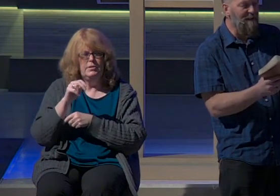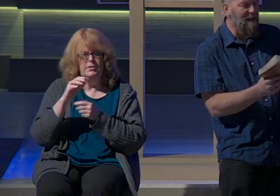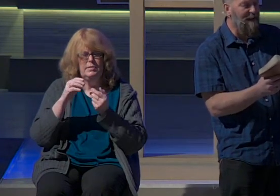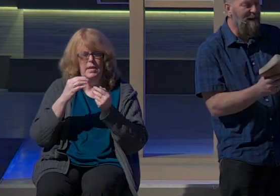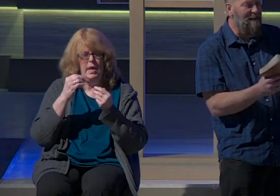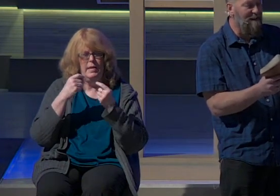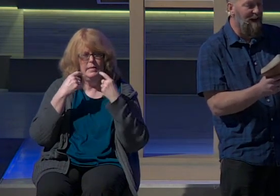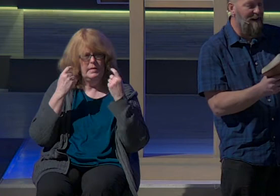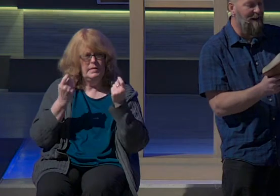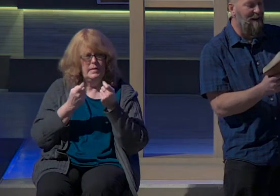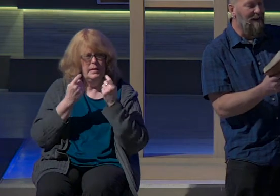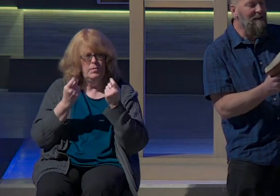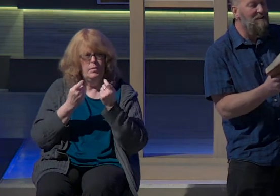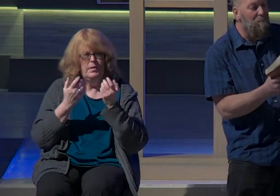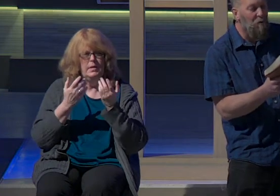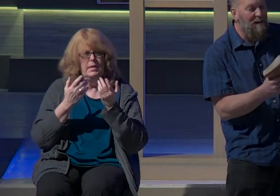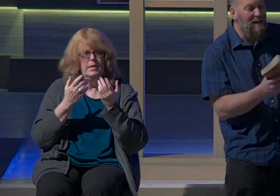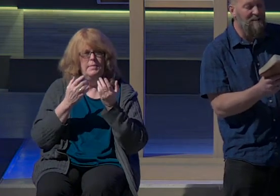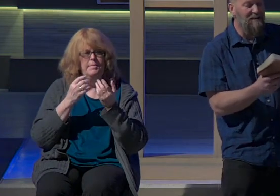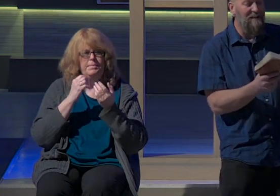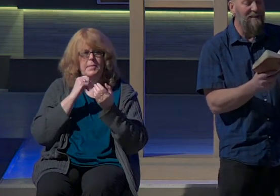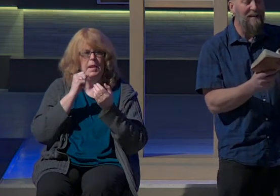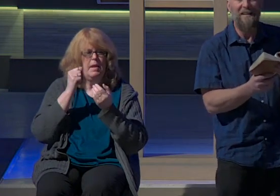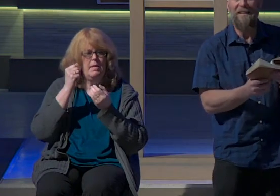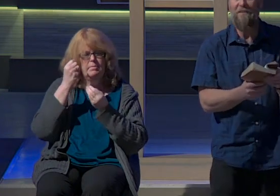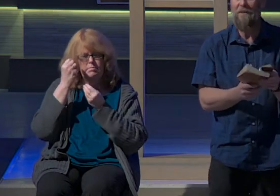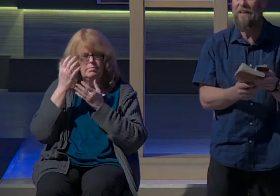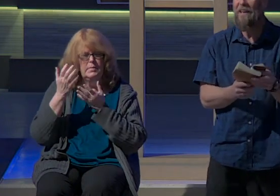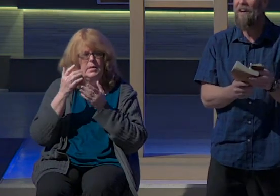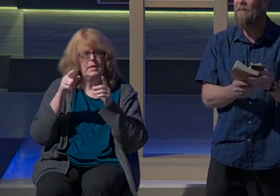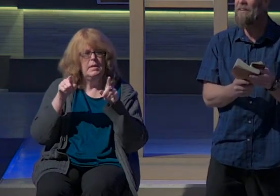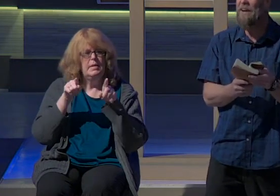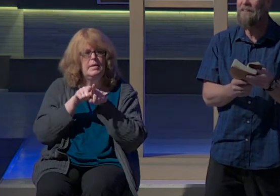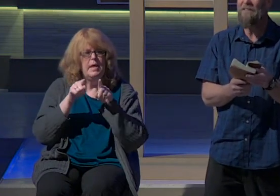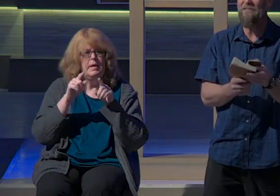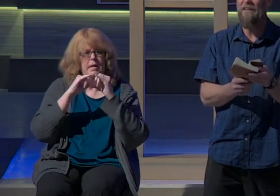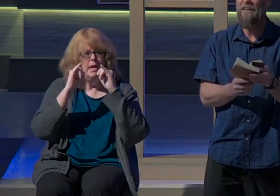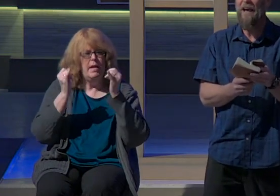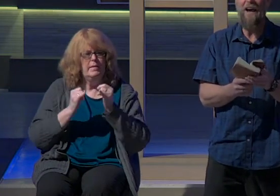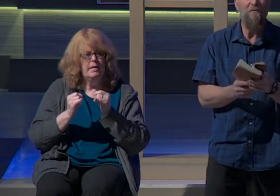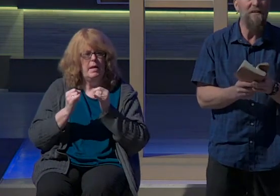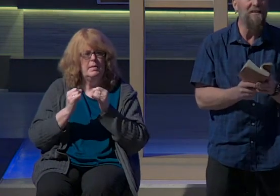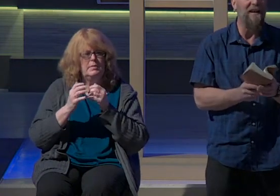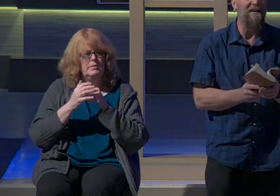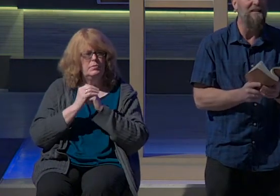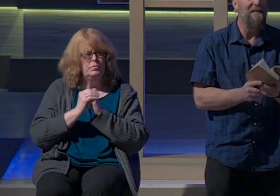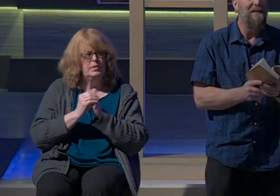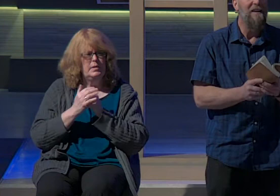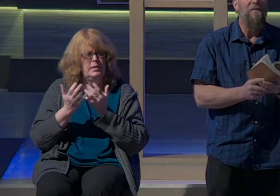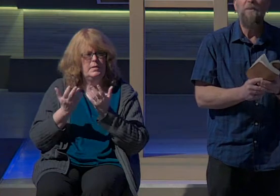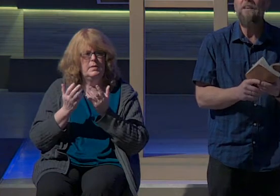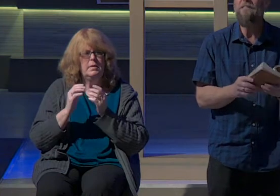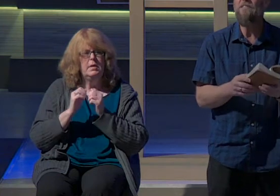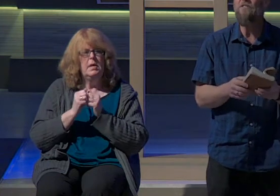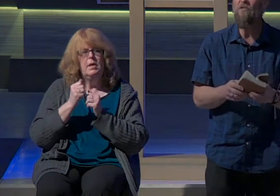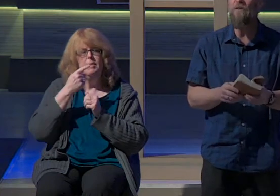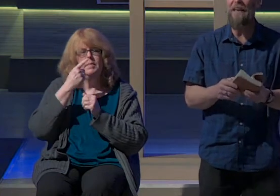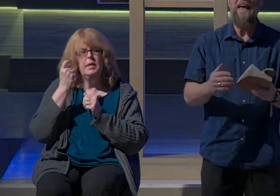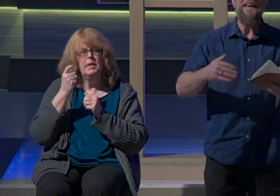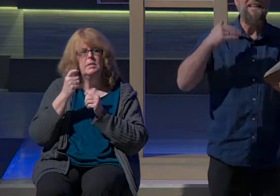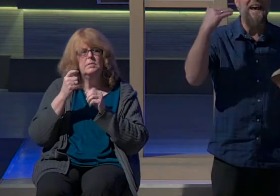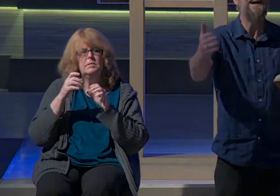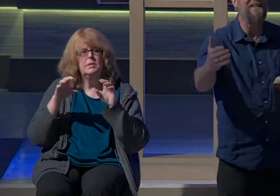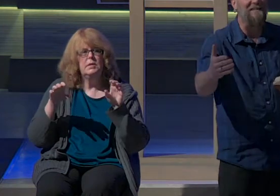iniquity and insubordination like the iniquity of idolatry? How is that? Because it's